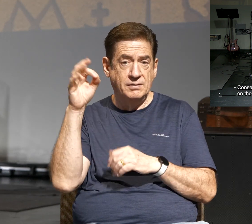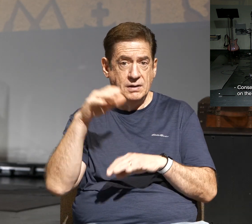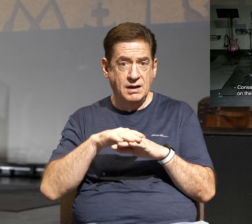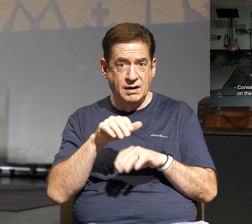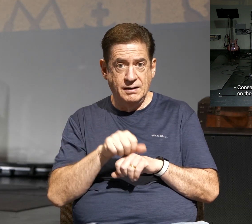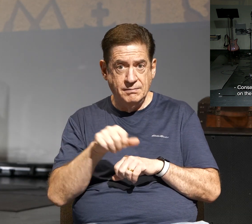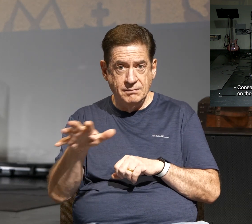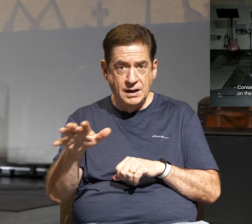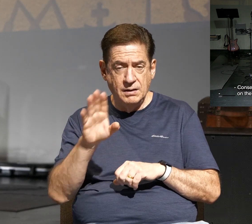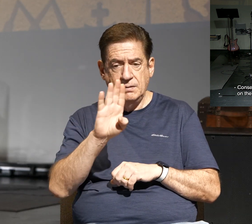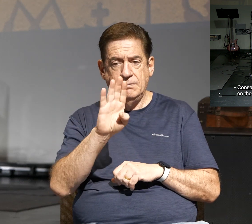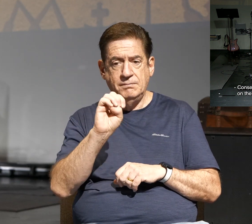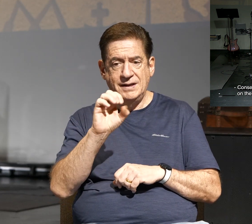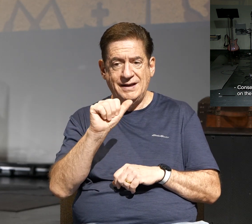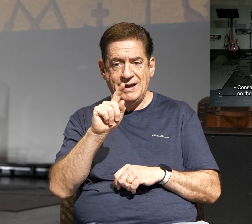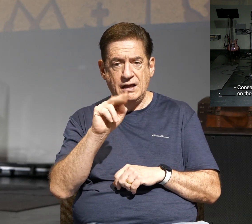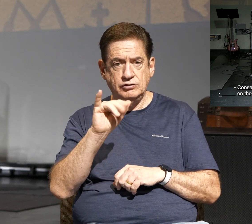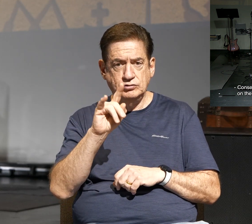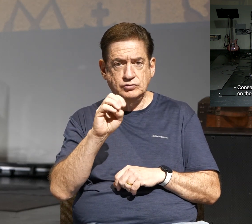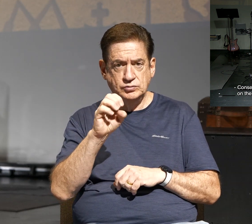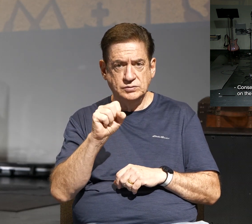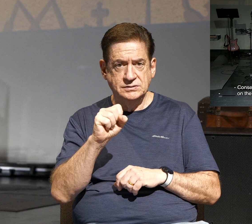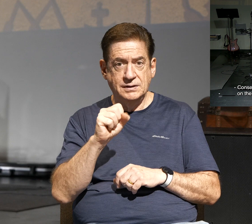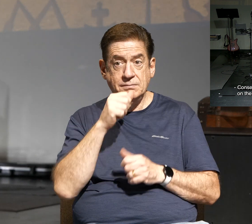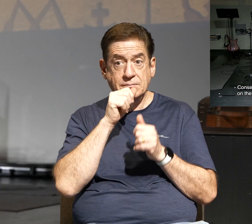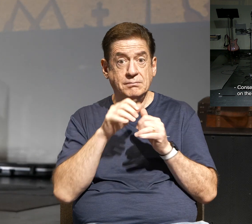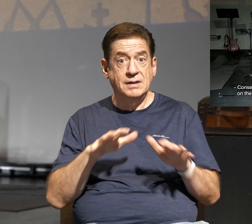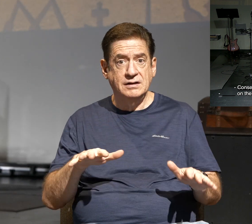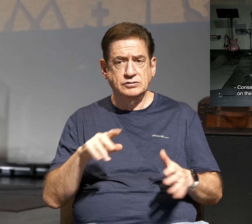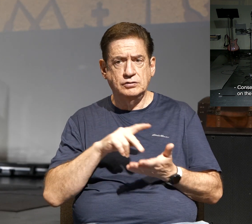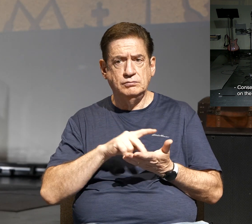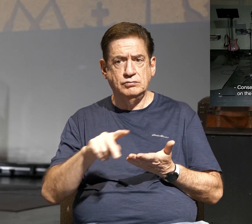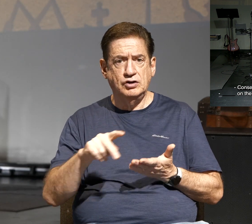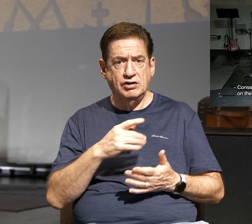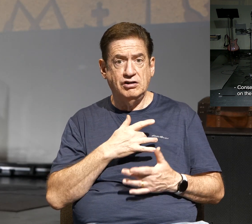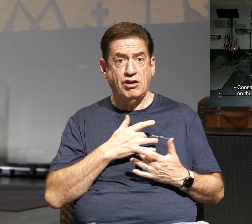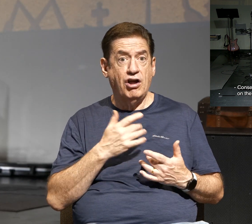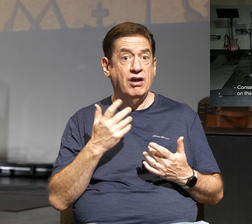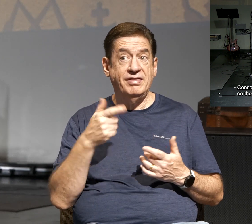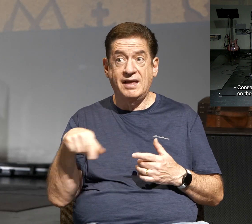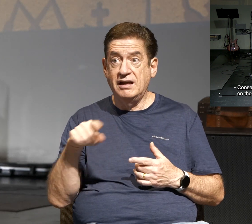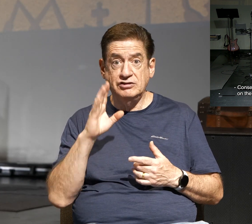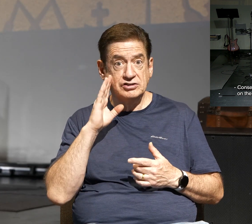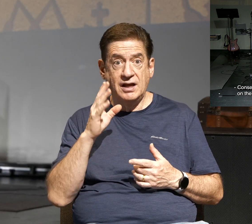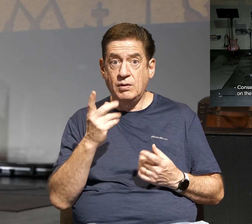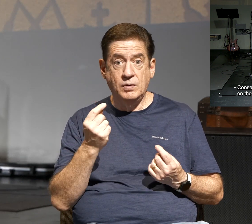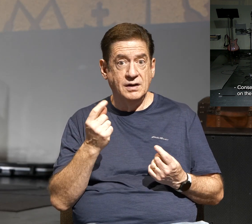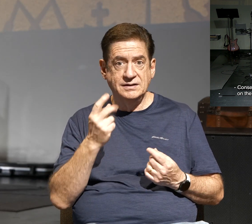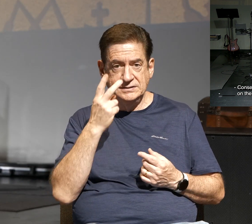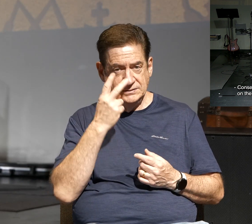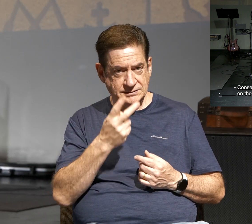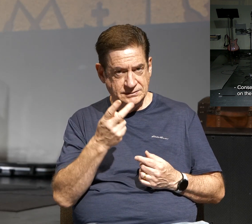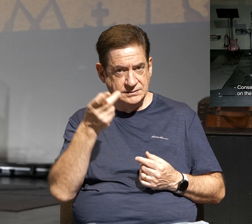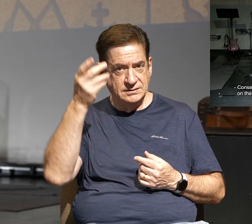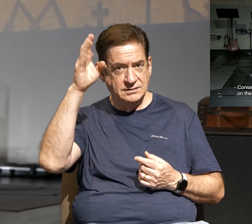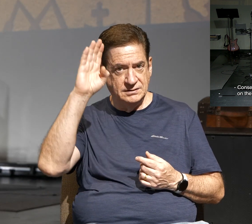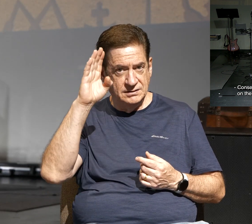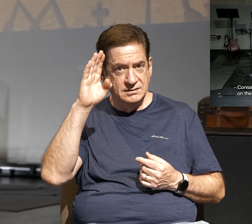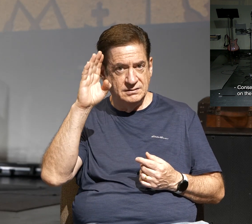the Beatitudes. Blessed are the pure in heart, for they shall what? They shall see